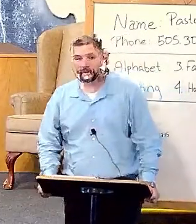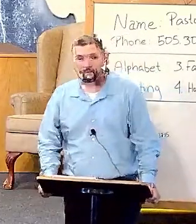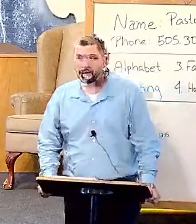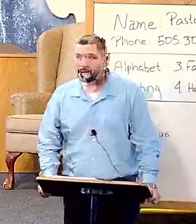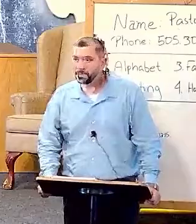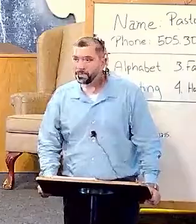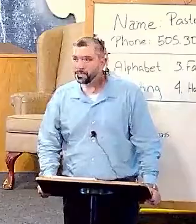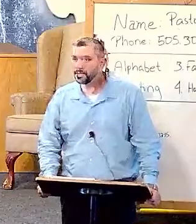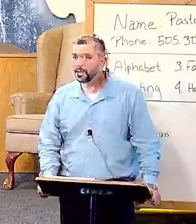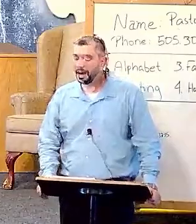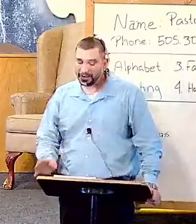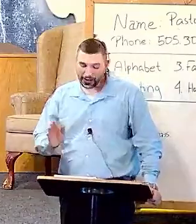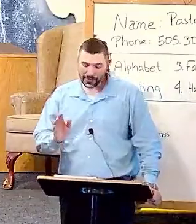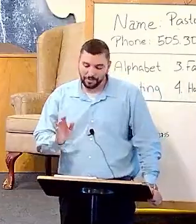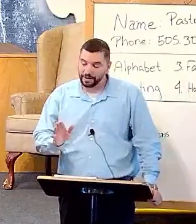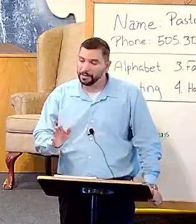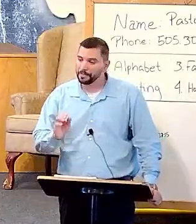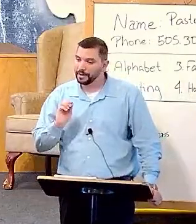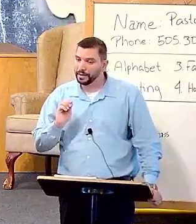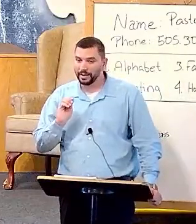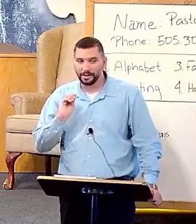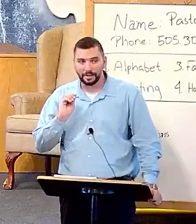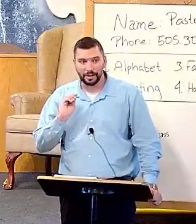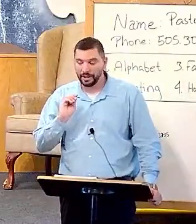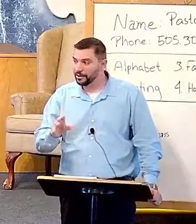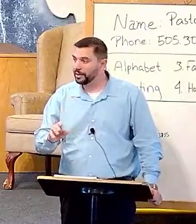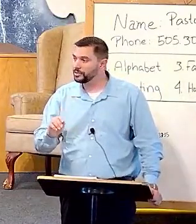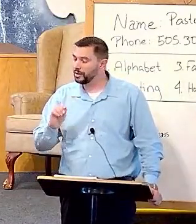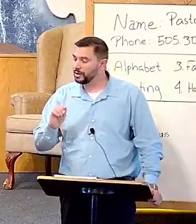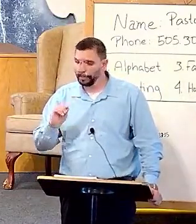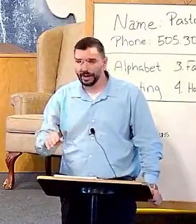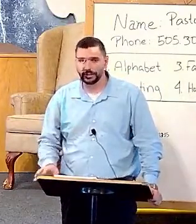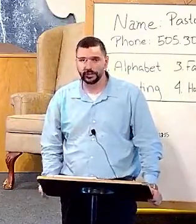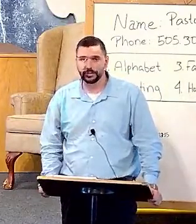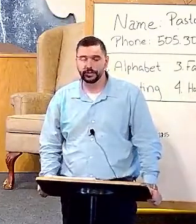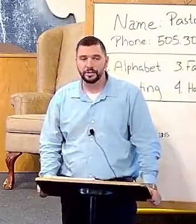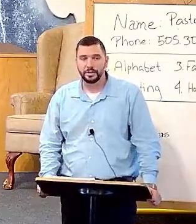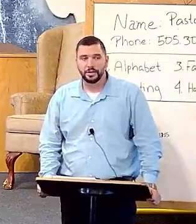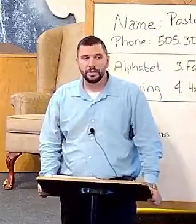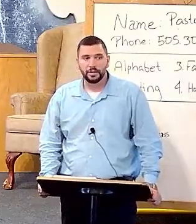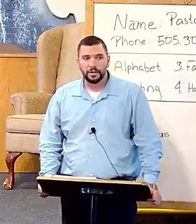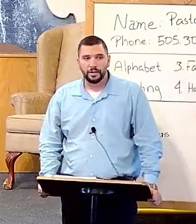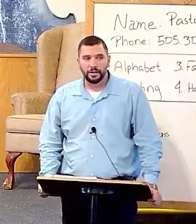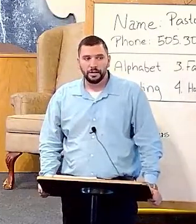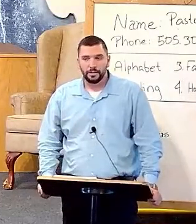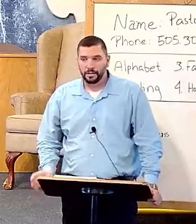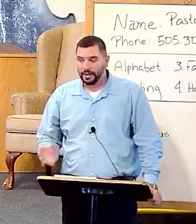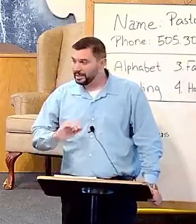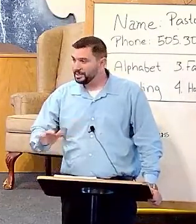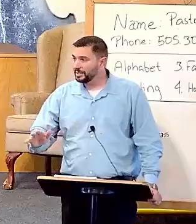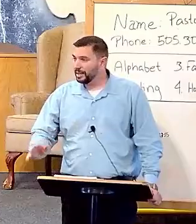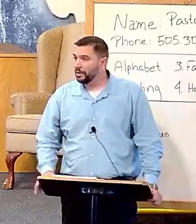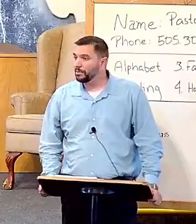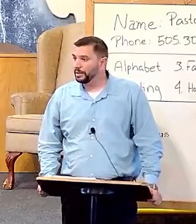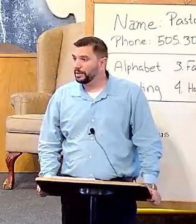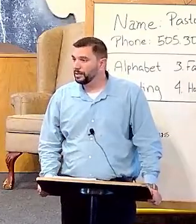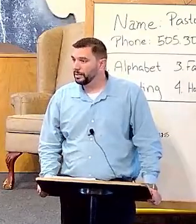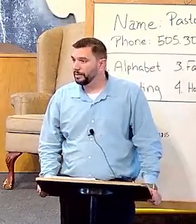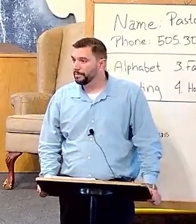now. I am fed up. I'm angry at you. I'm mad at you. And I could say it that calmly. But